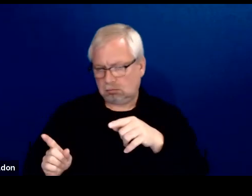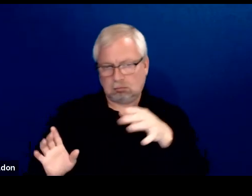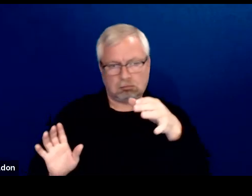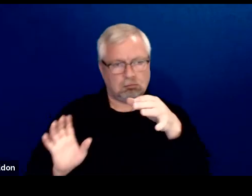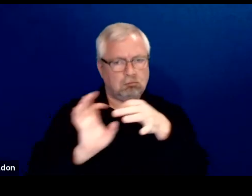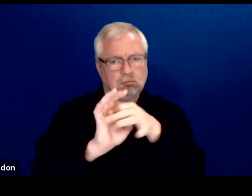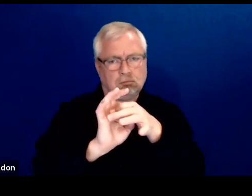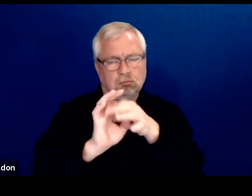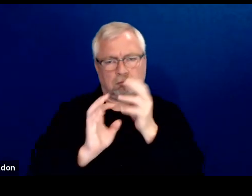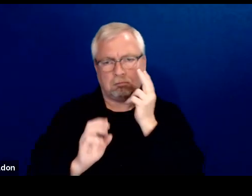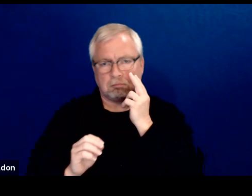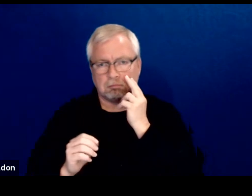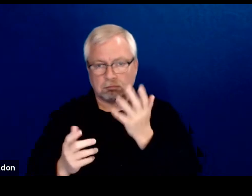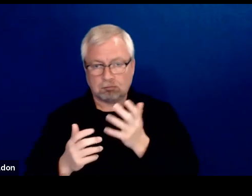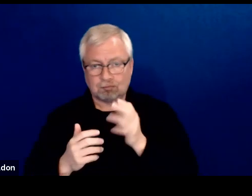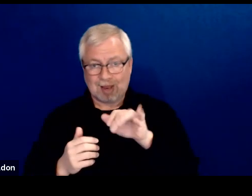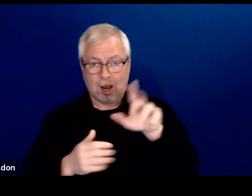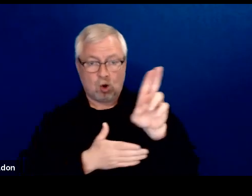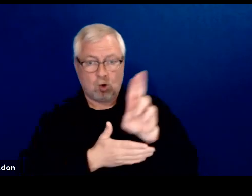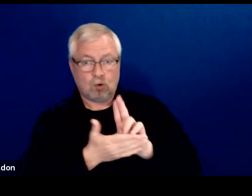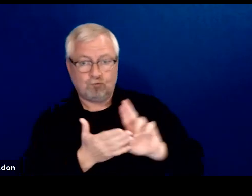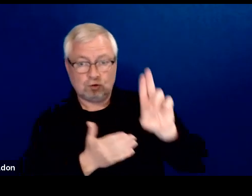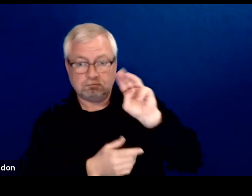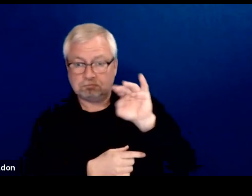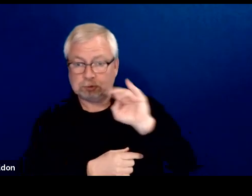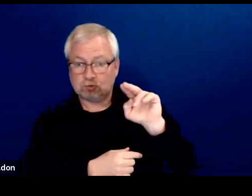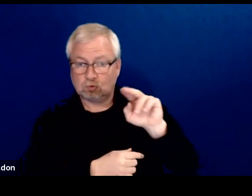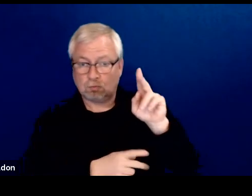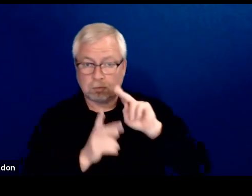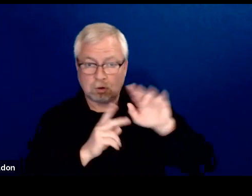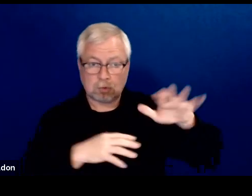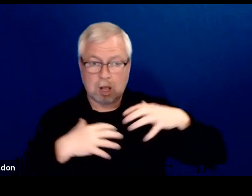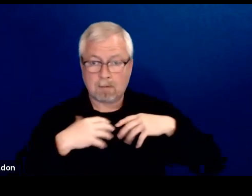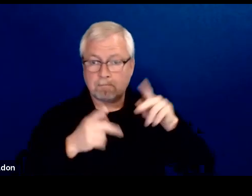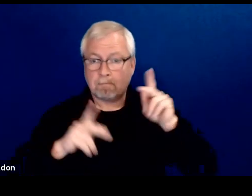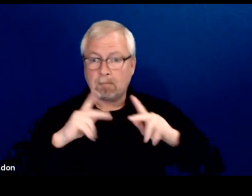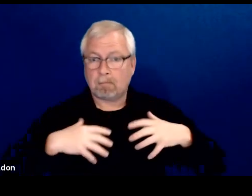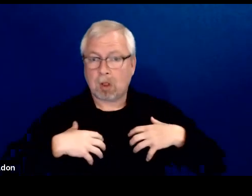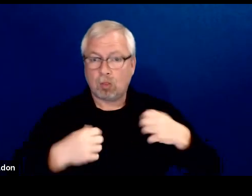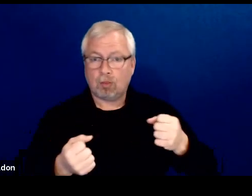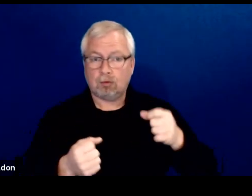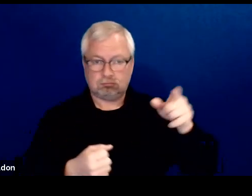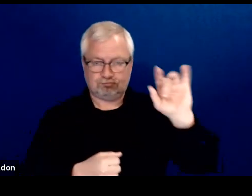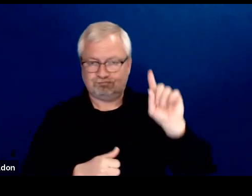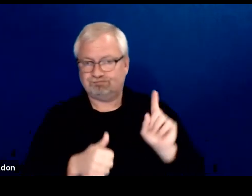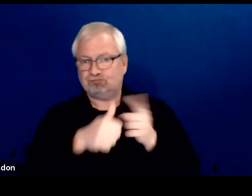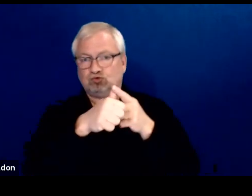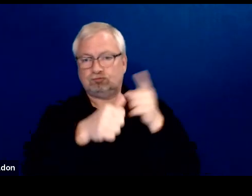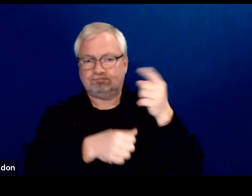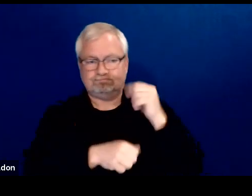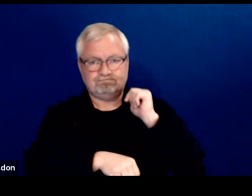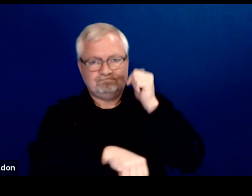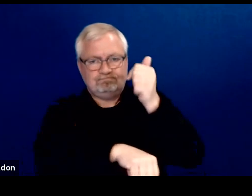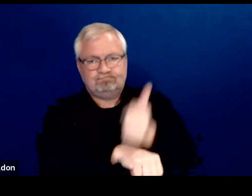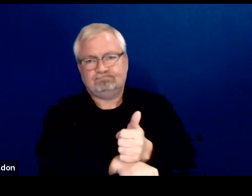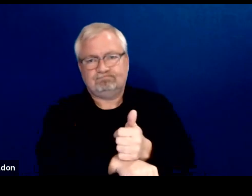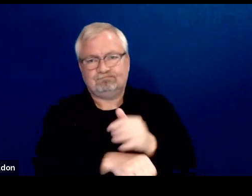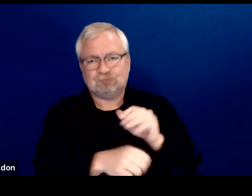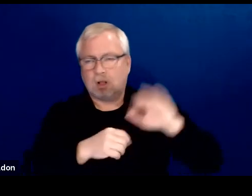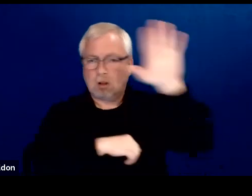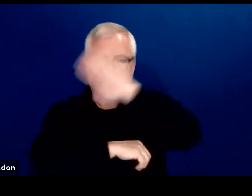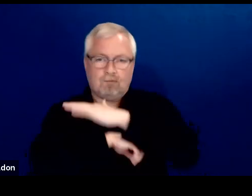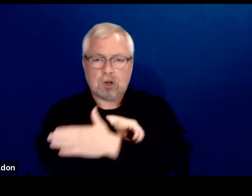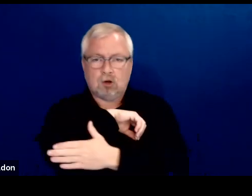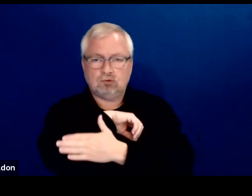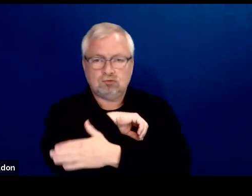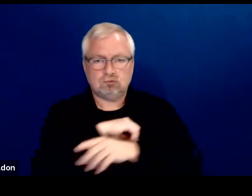at the University of Minnesota Public Health, we created one of the first ones in the nation. It's the only one that's populated with Minnesota-specific